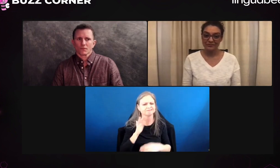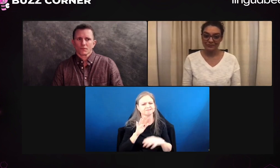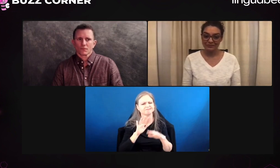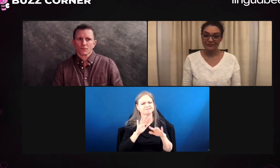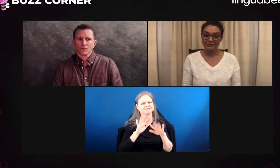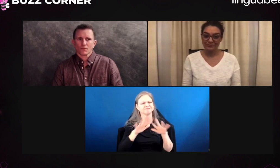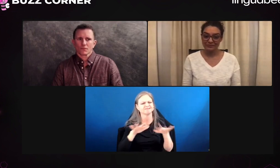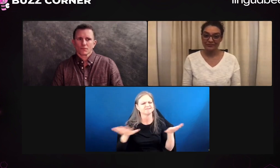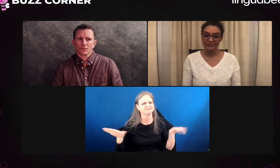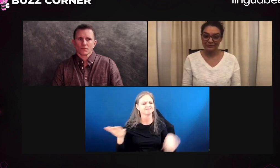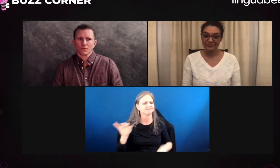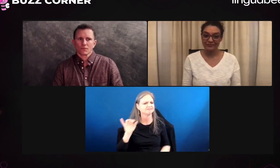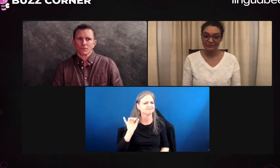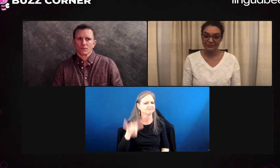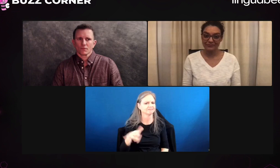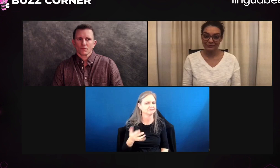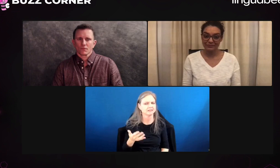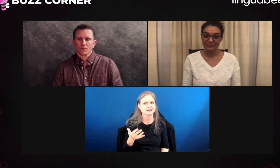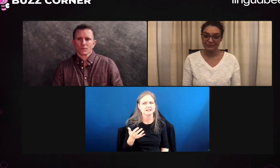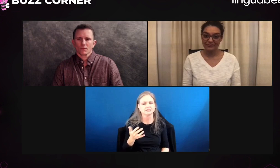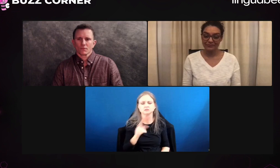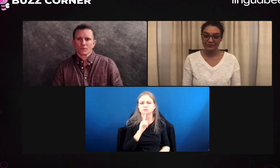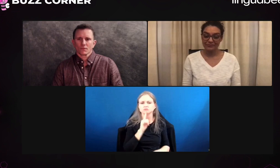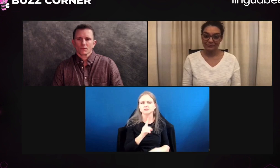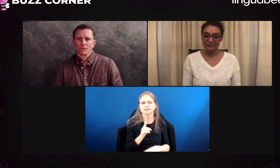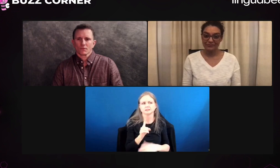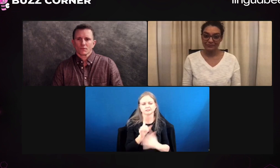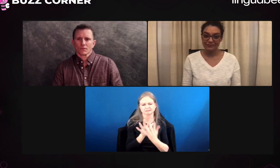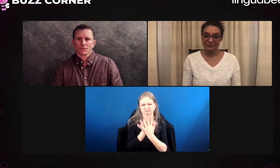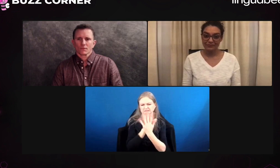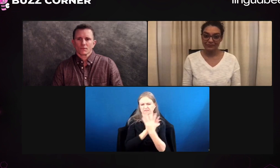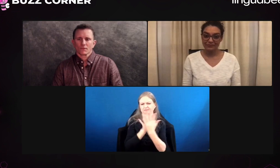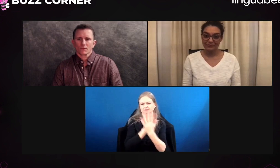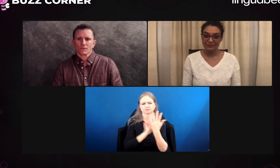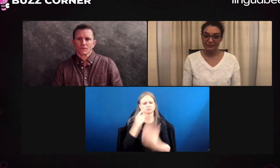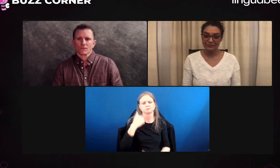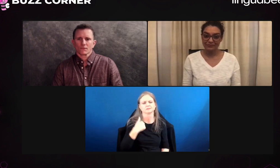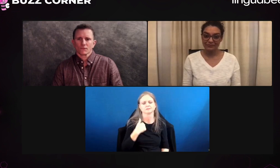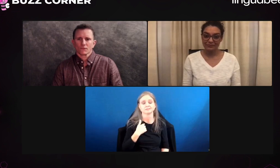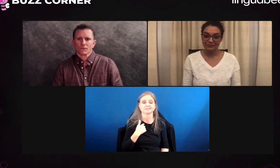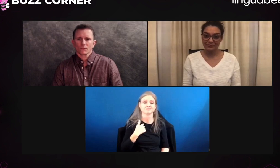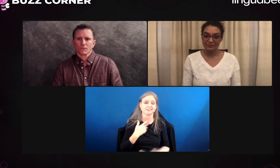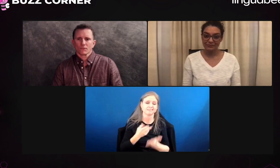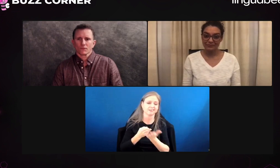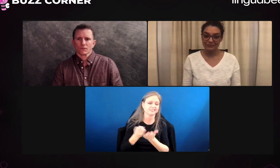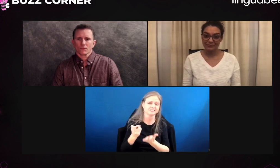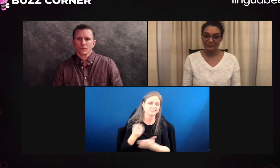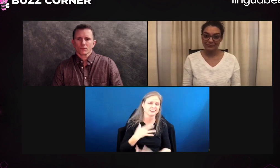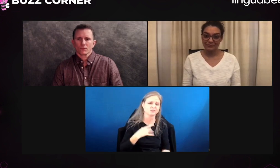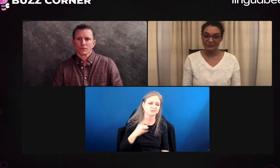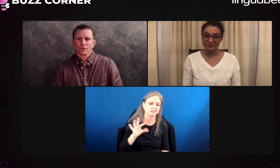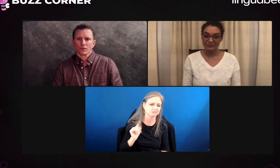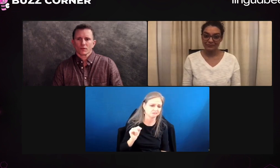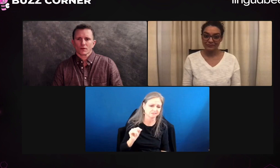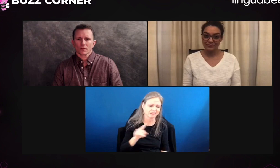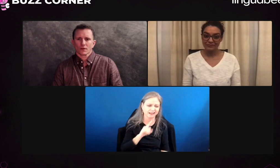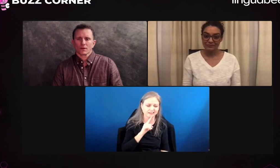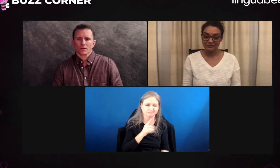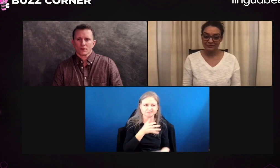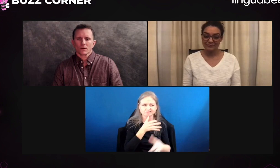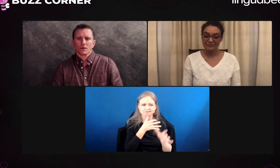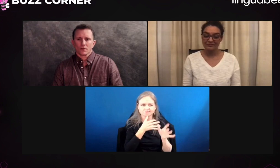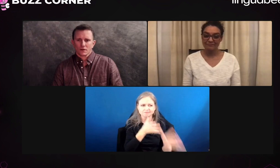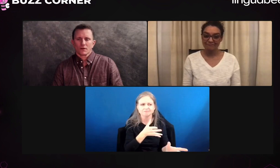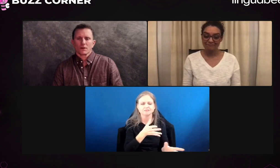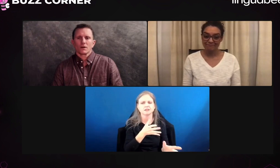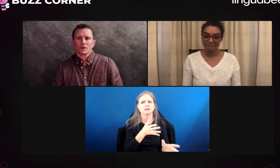personality, if it reflects my mood. Those are all elements that are difficult for me to really